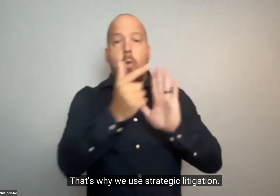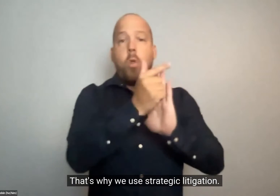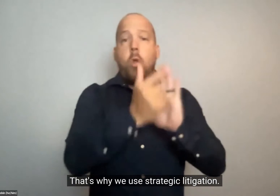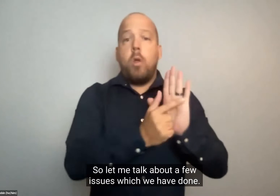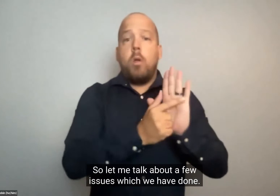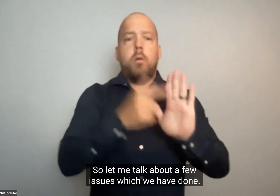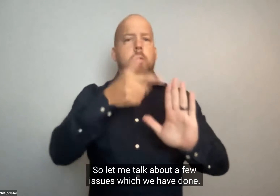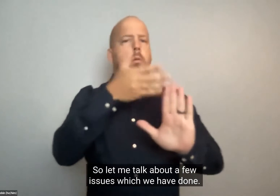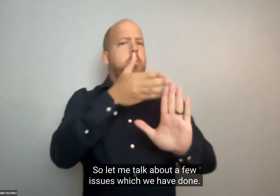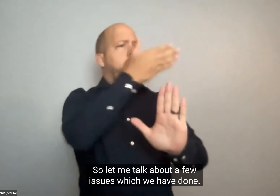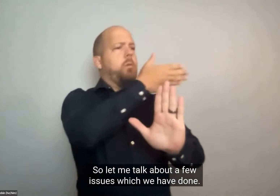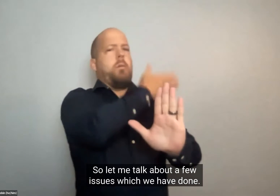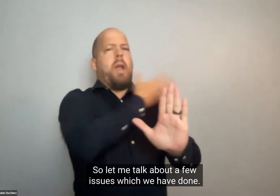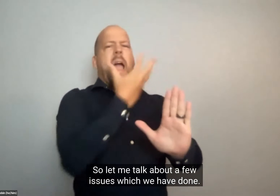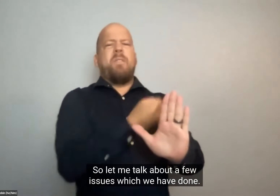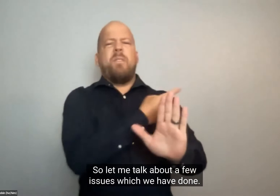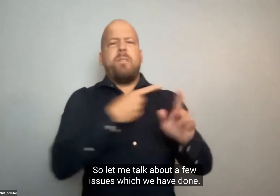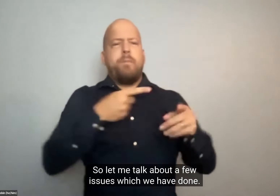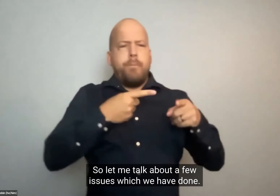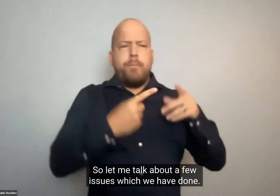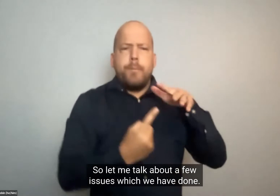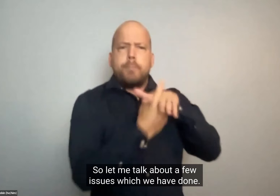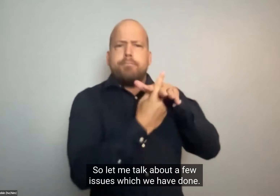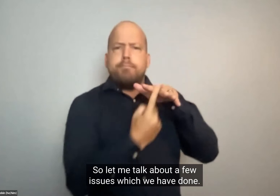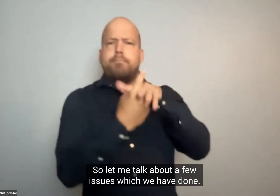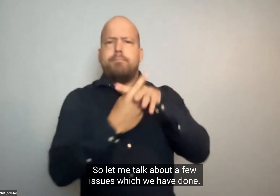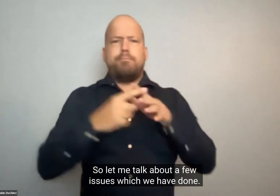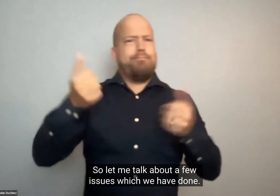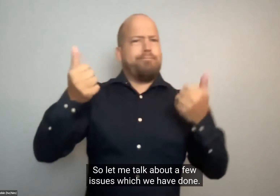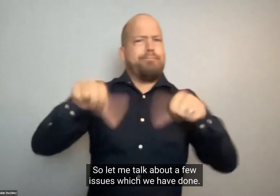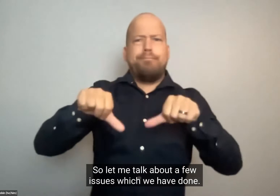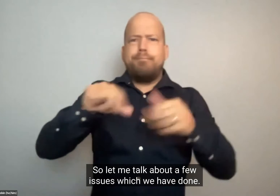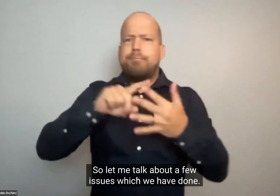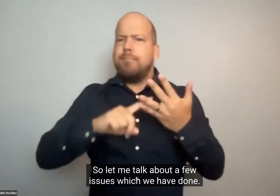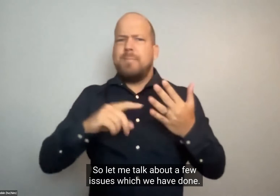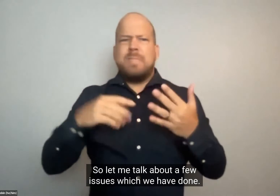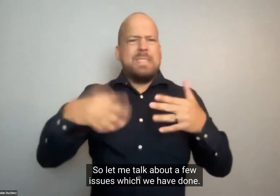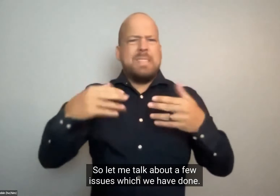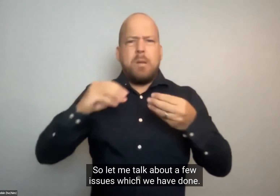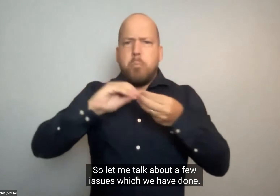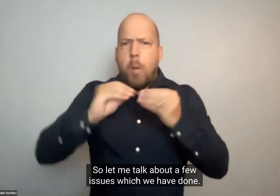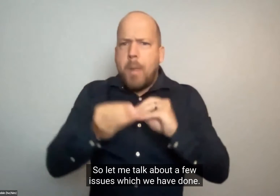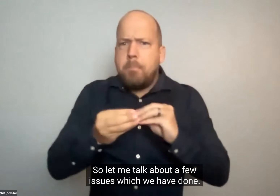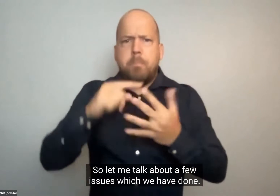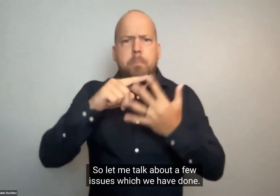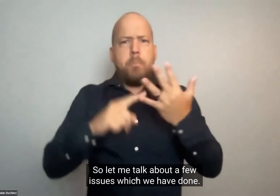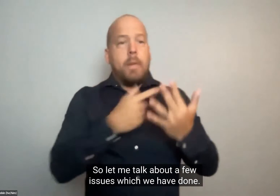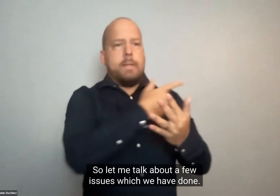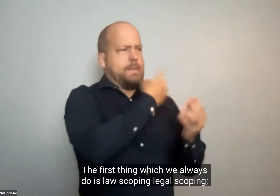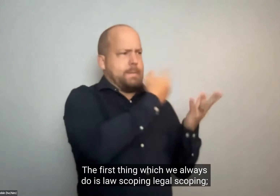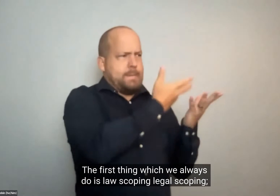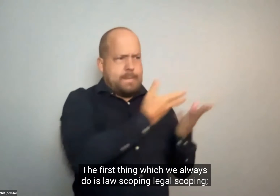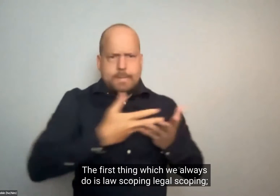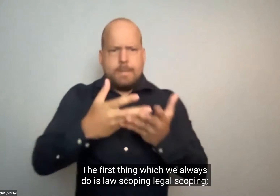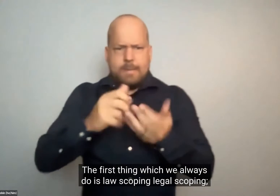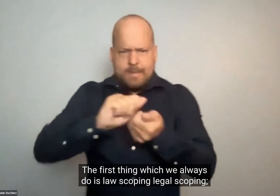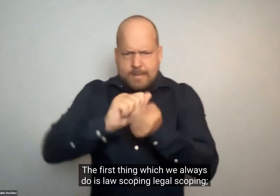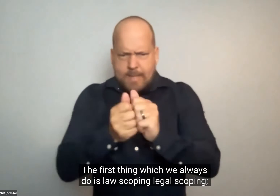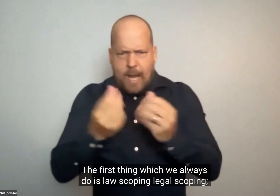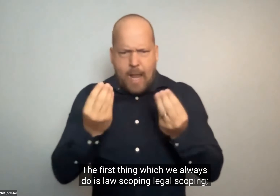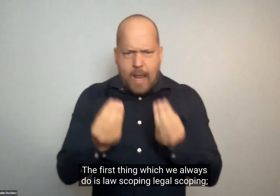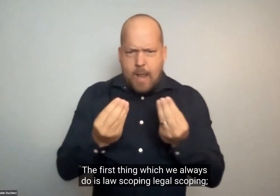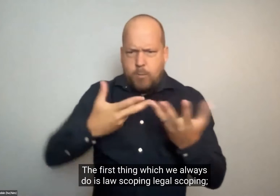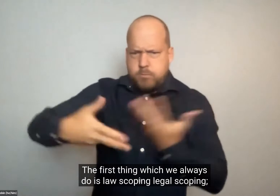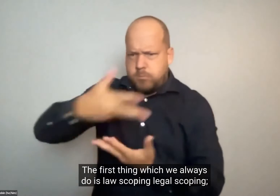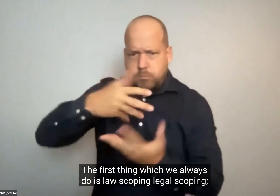litigation. So let me talk about a few issues which we have done. The first thing which